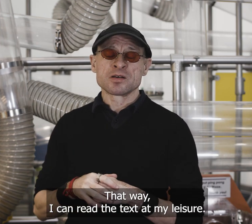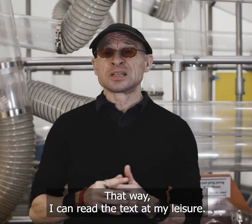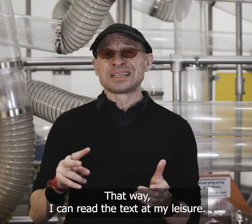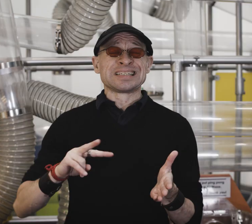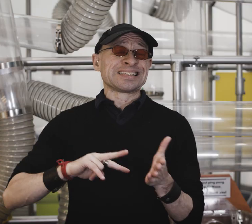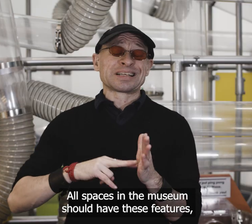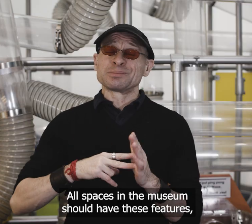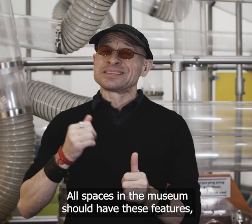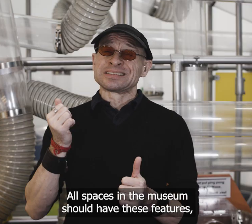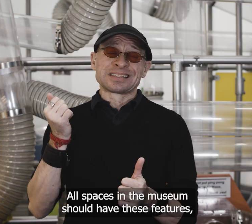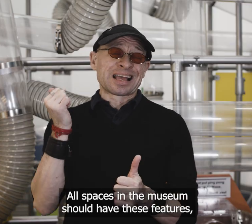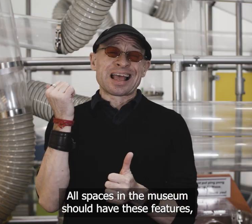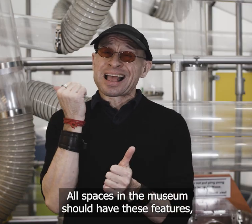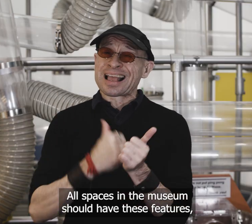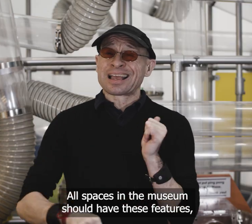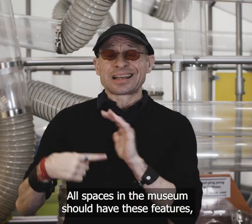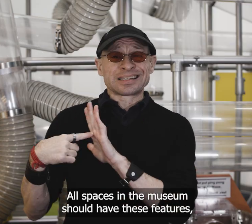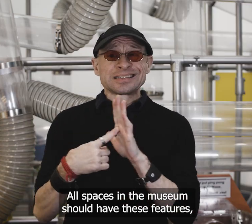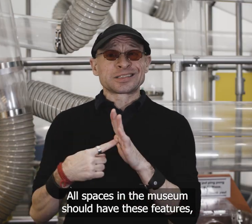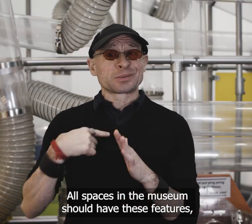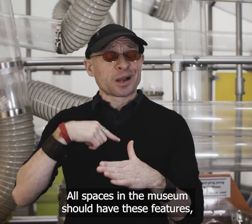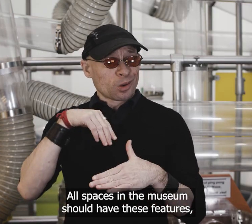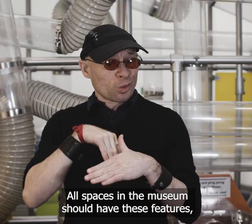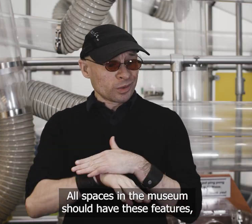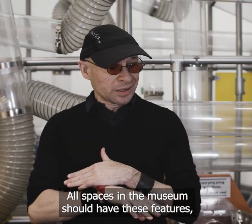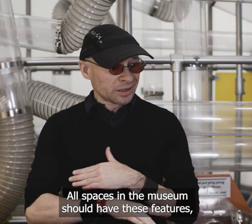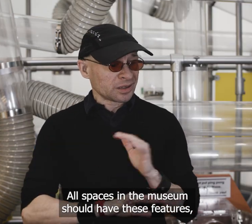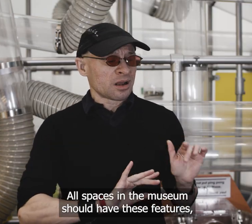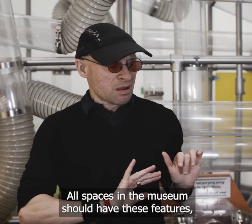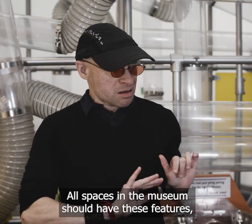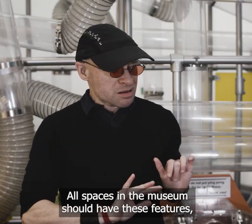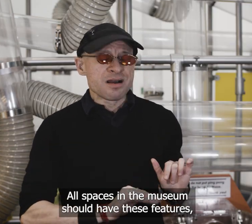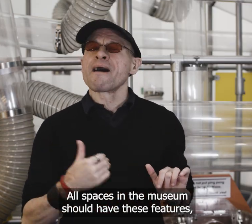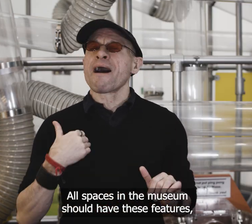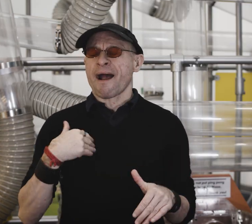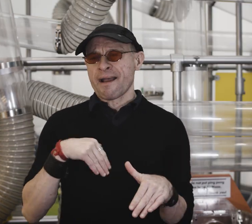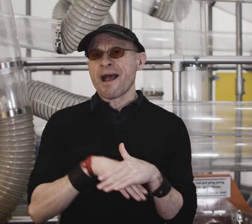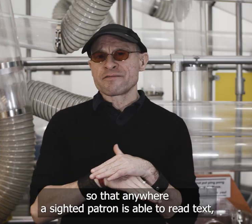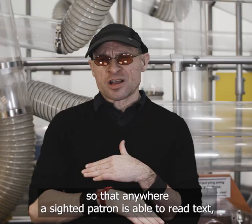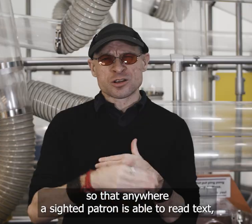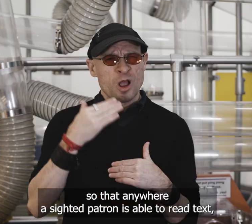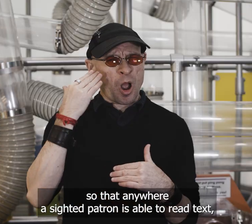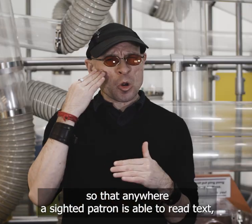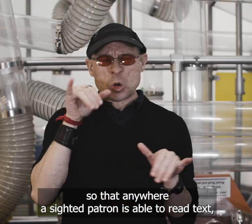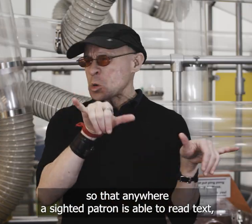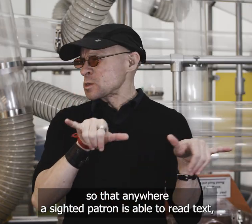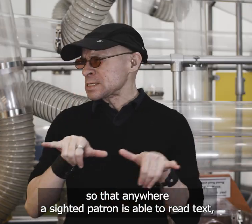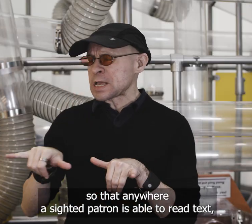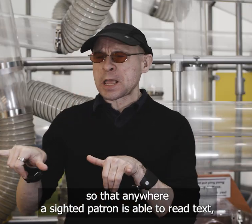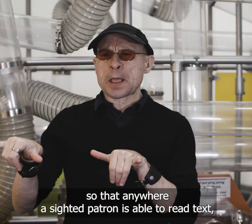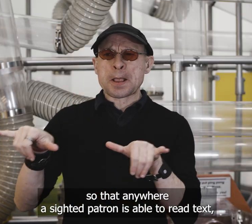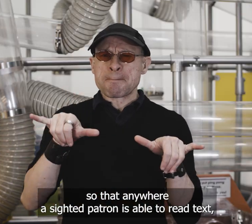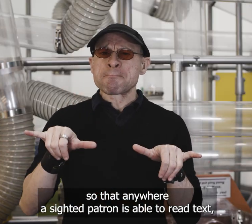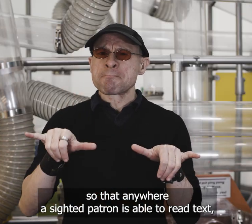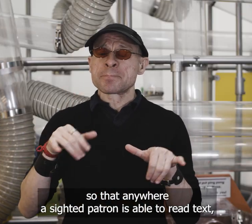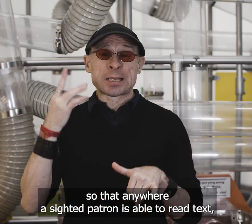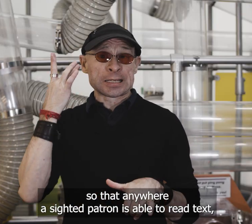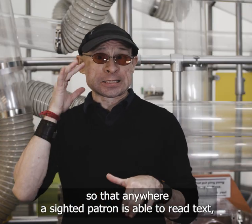leisure. All spaces in the museum should have these features so that anywhere a sighted patron